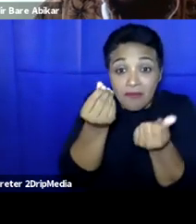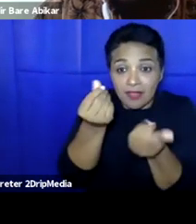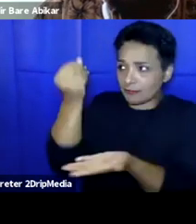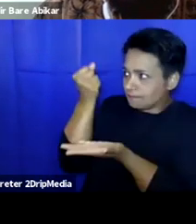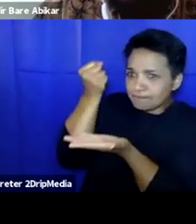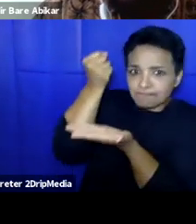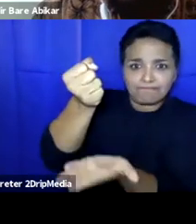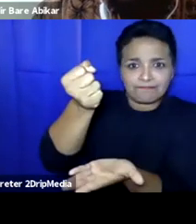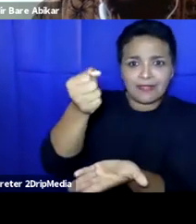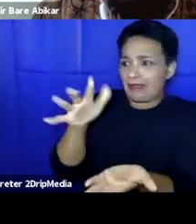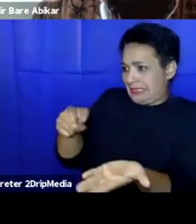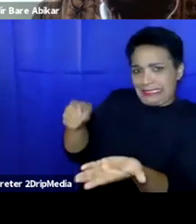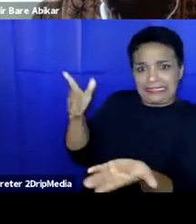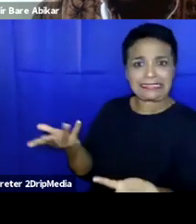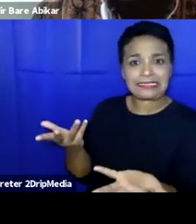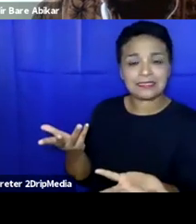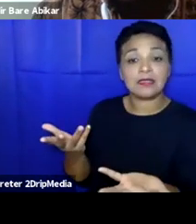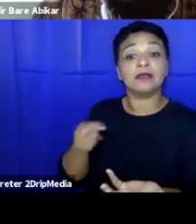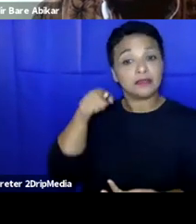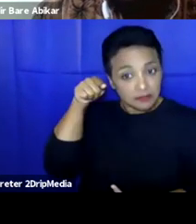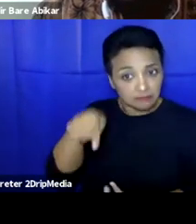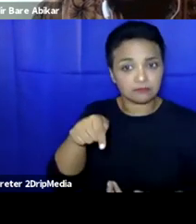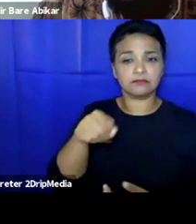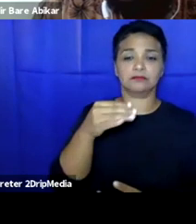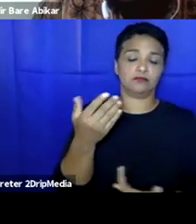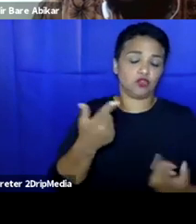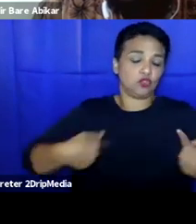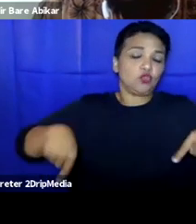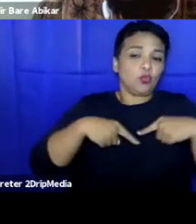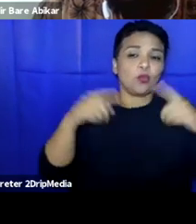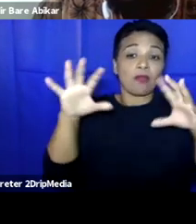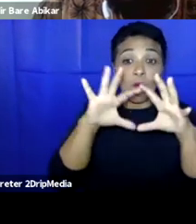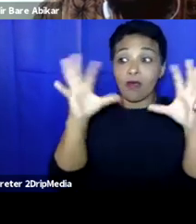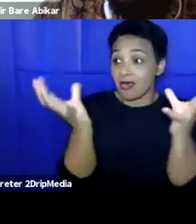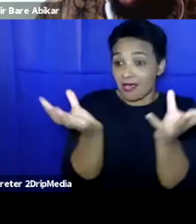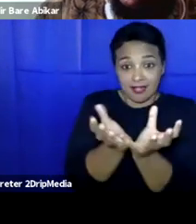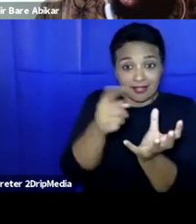hostile scrutiny. So at the end, it becomes a world in which the idea of